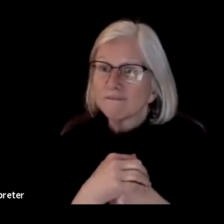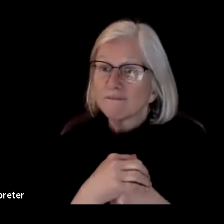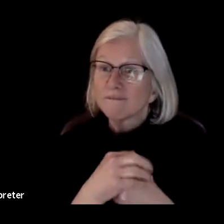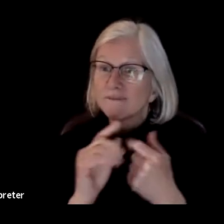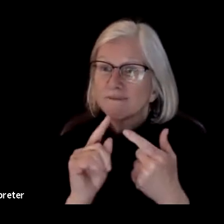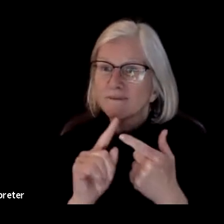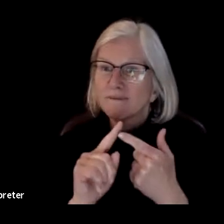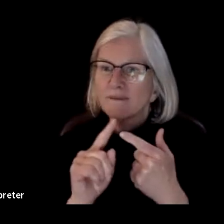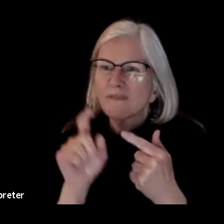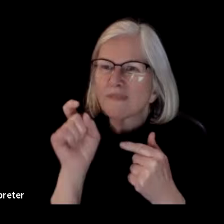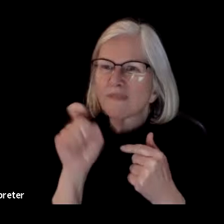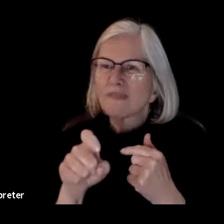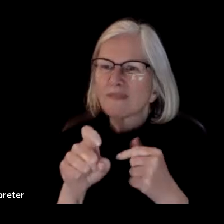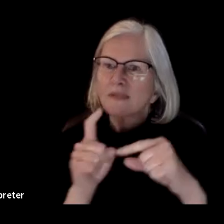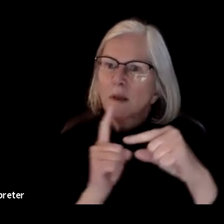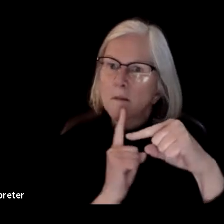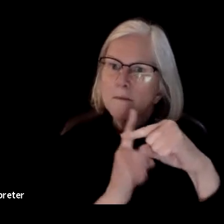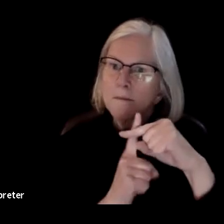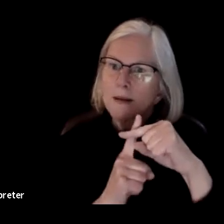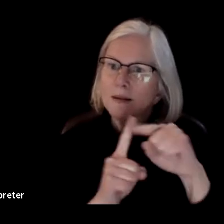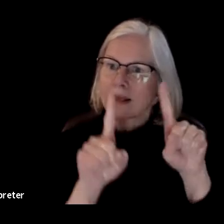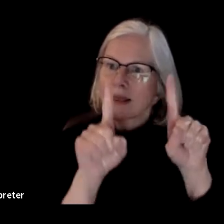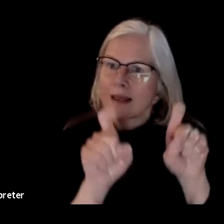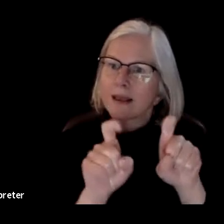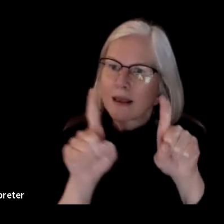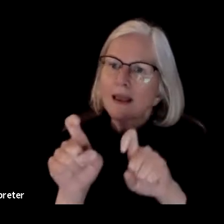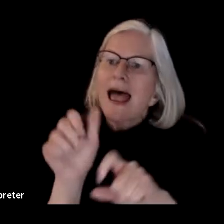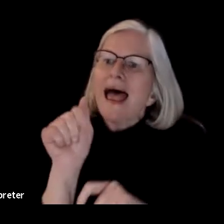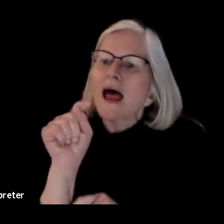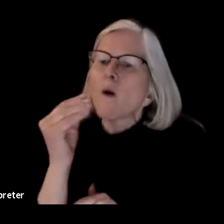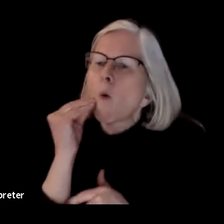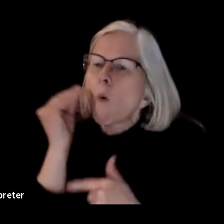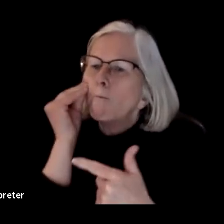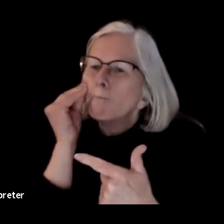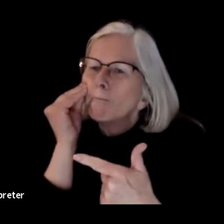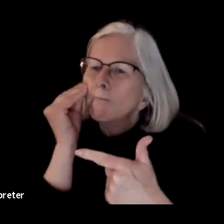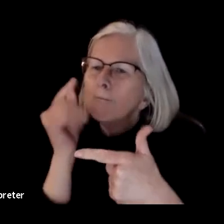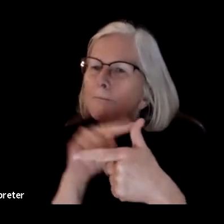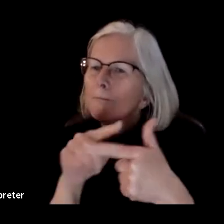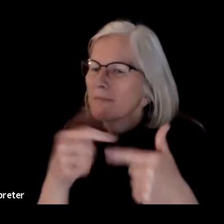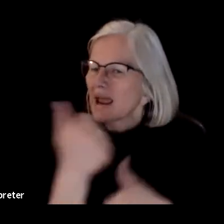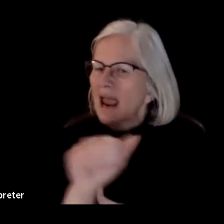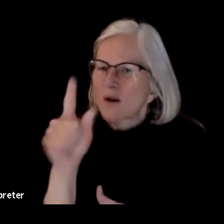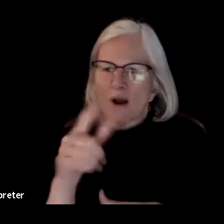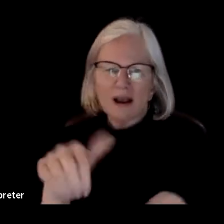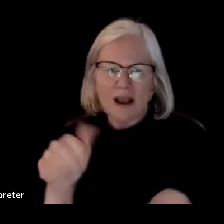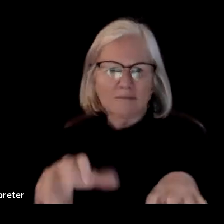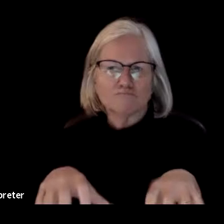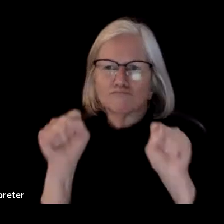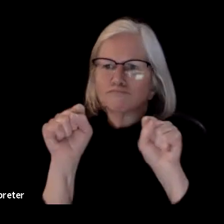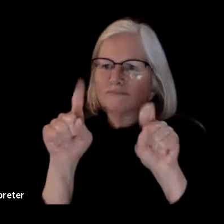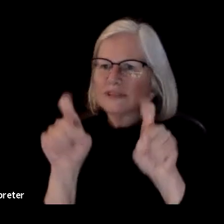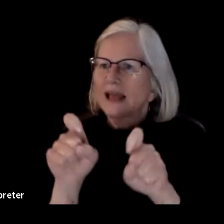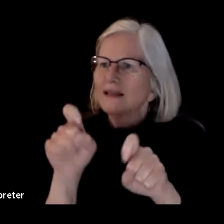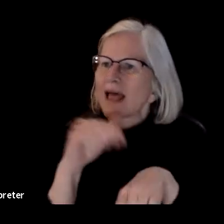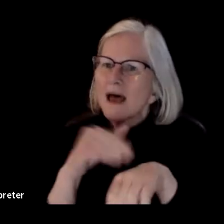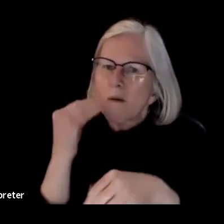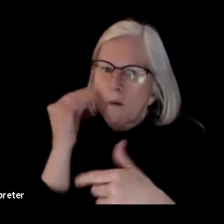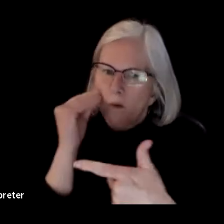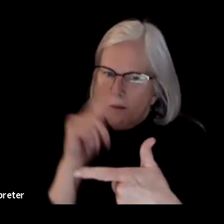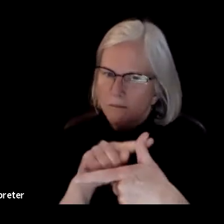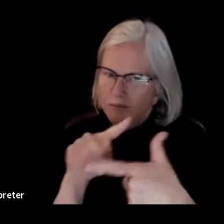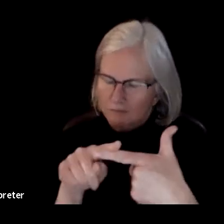program, making testing available to anyone from the comfort of their home. And of course, our